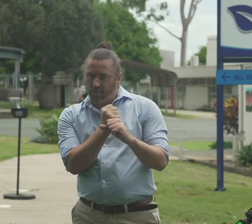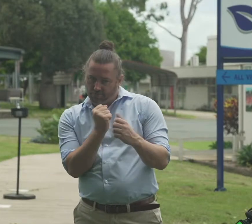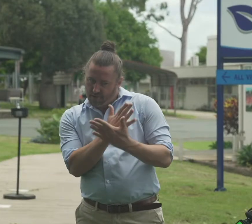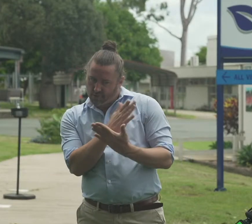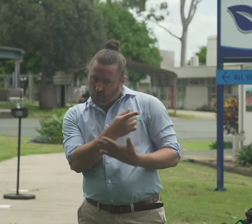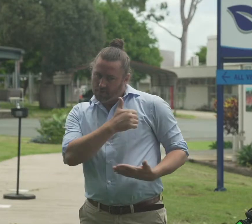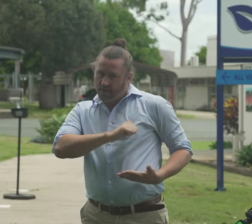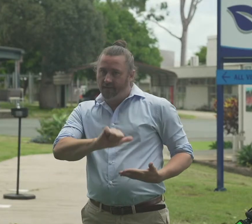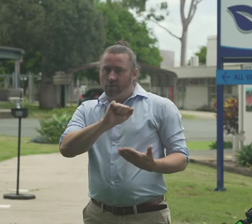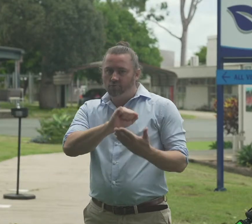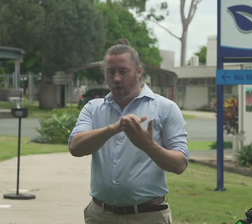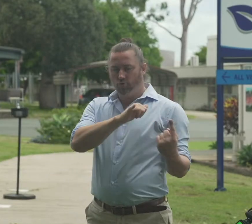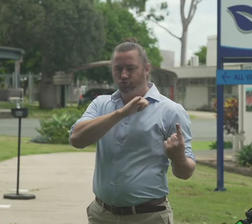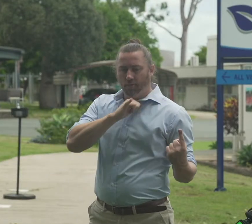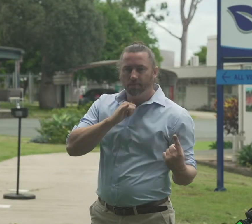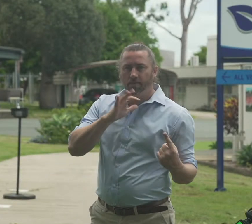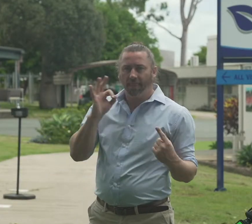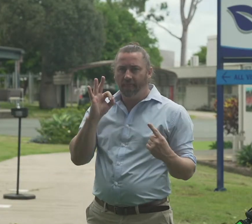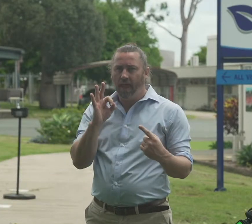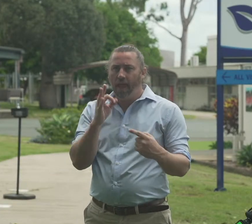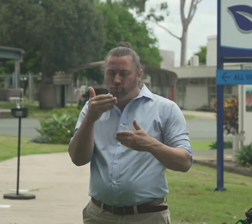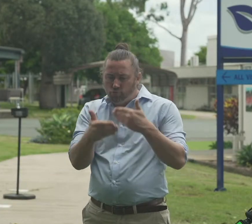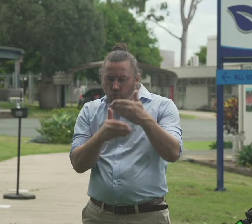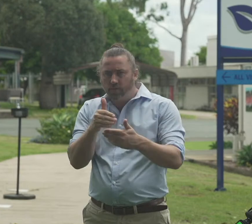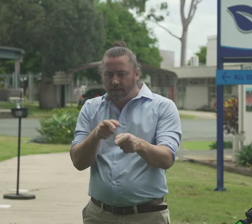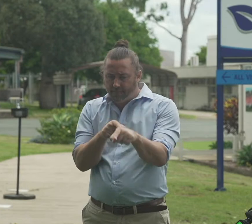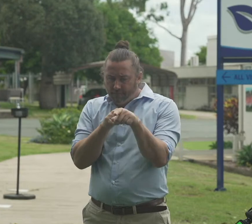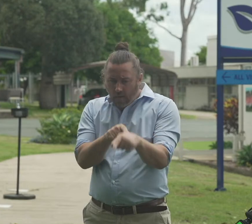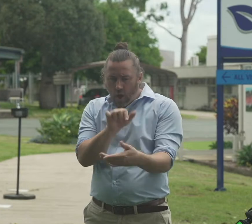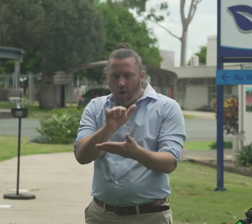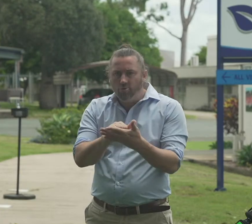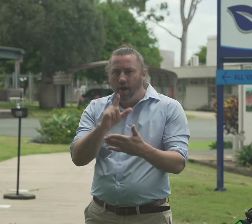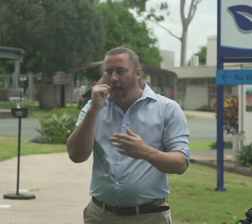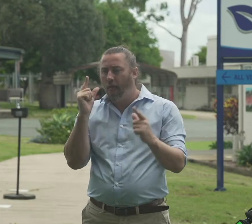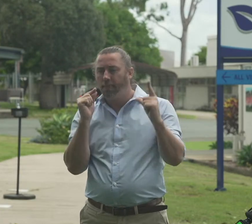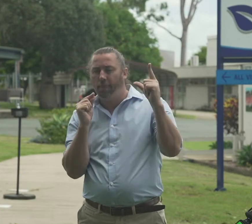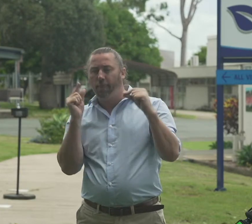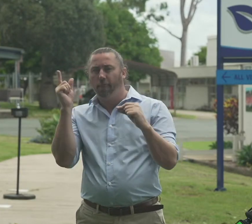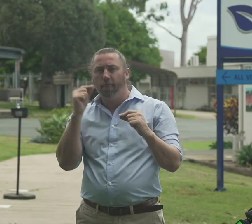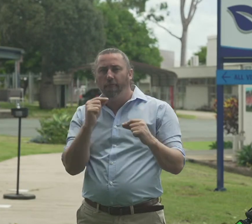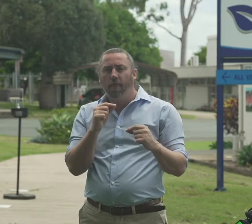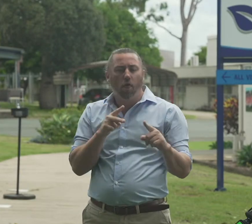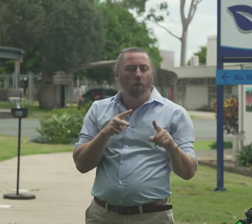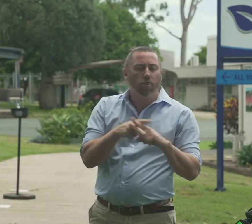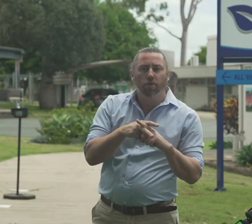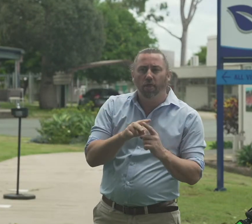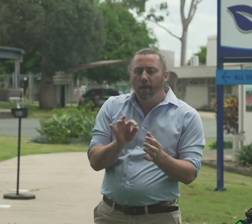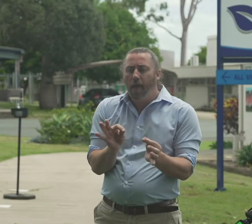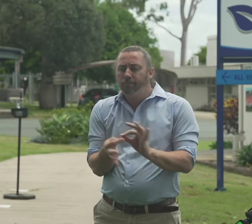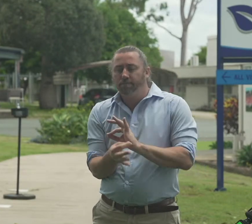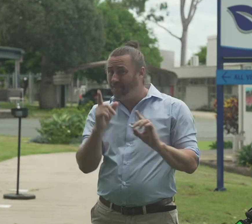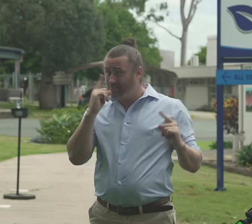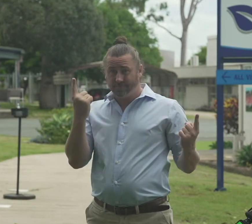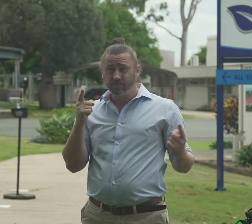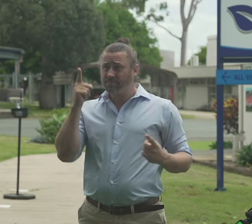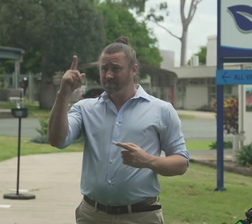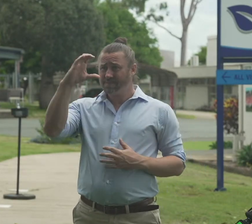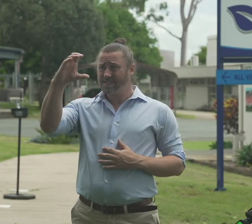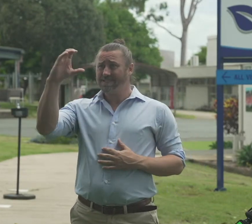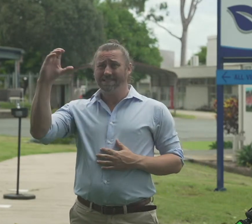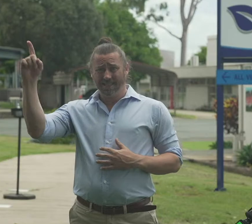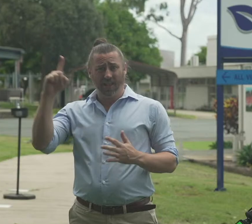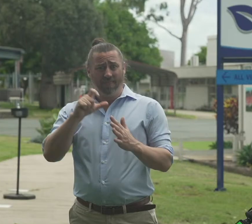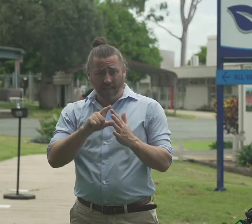every single matter that has been raised either has been investigated or is being investigated by the appropriate body, in